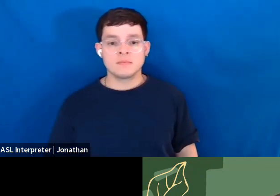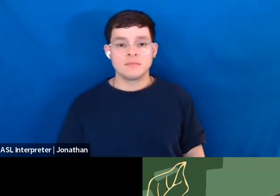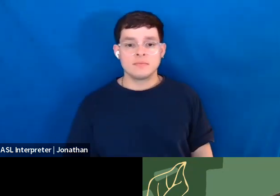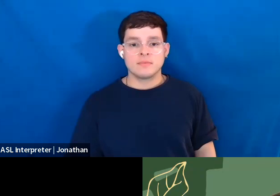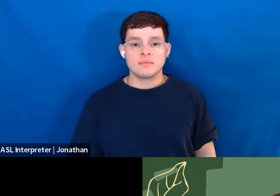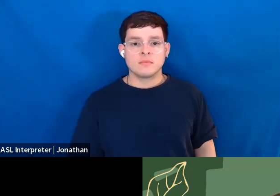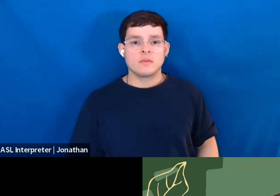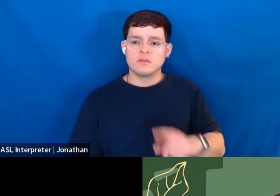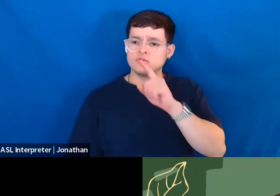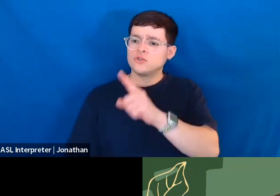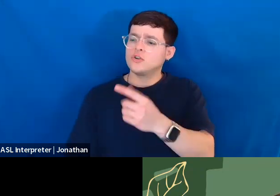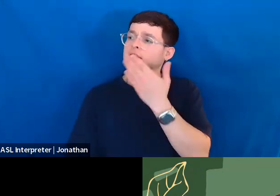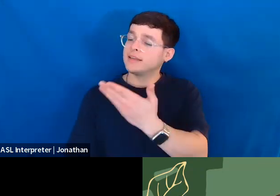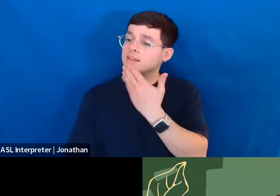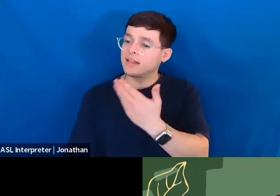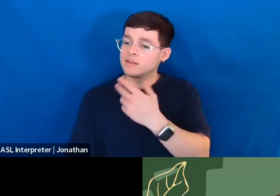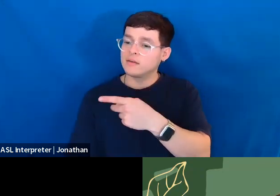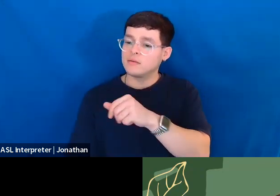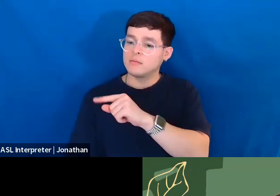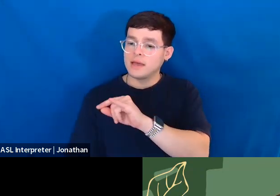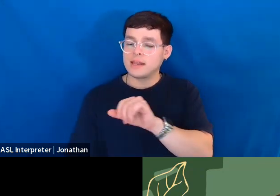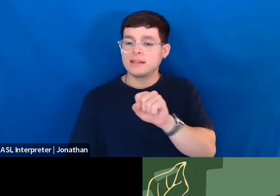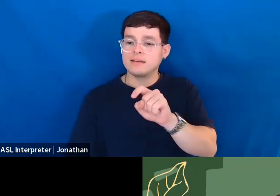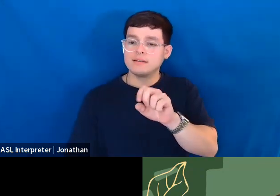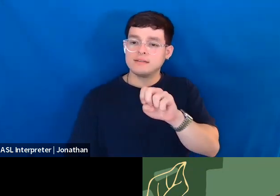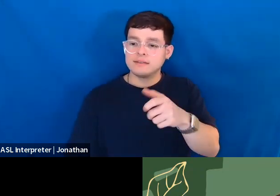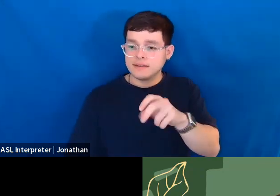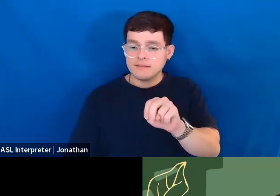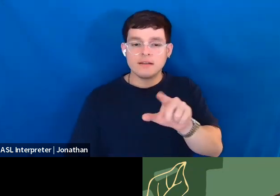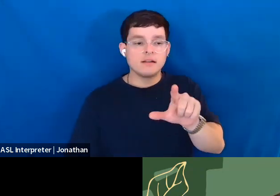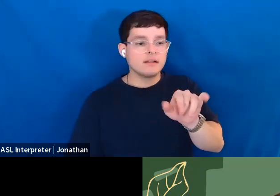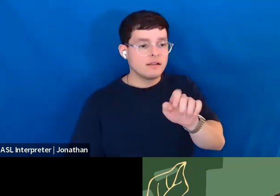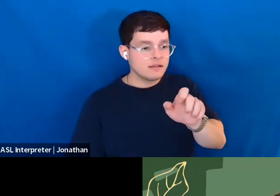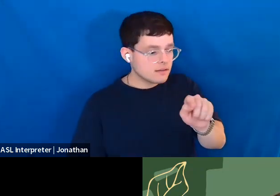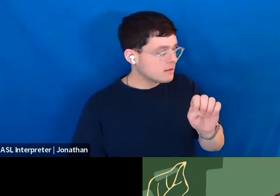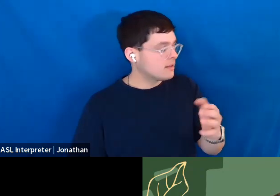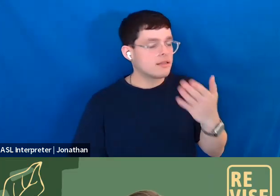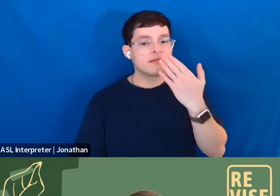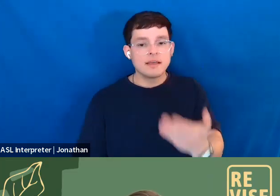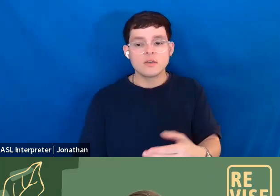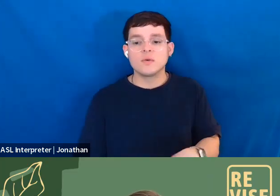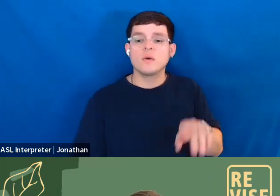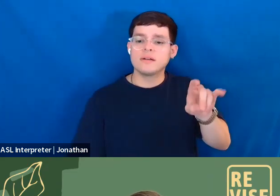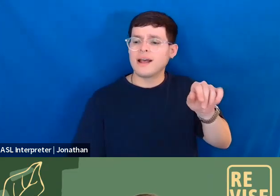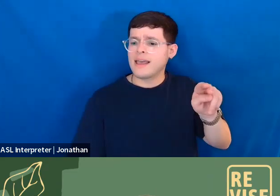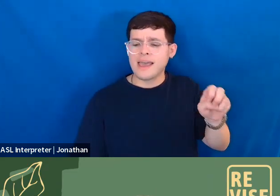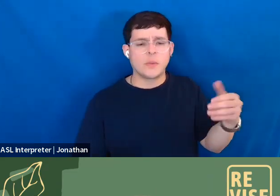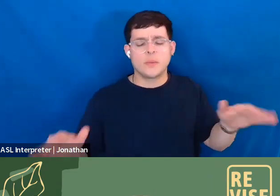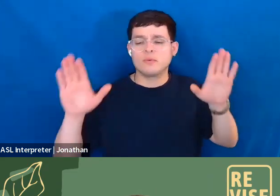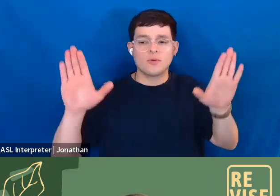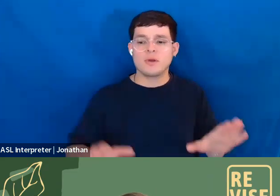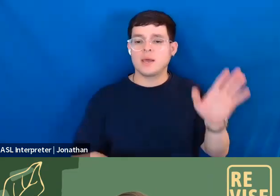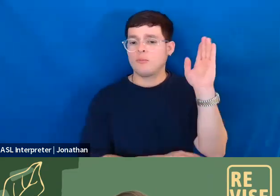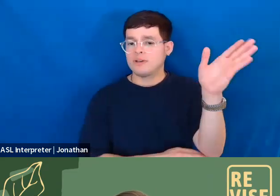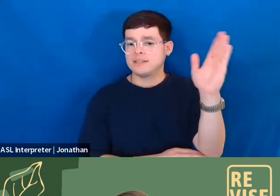Oh, sure. Thanks. Thanks, Patty, Stephen, Lisette, and Diane and team. What a great presentation. So thank